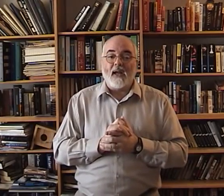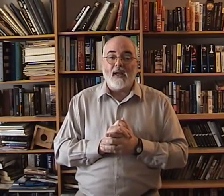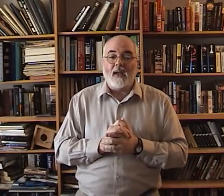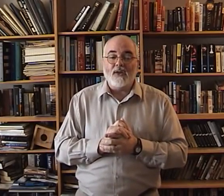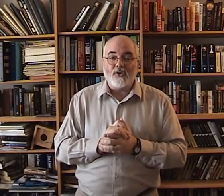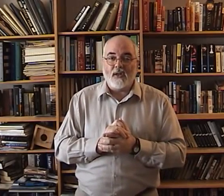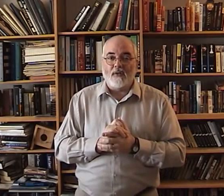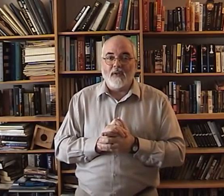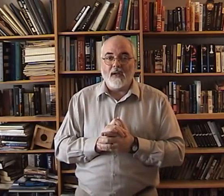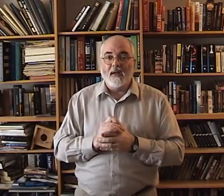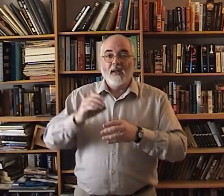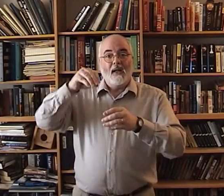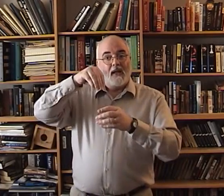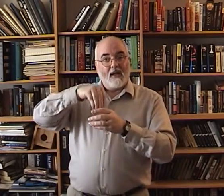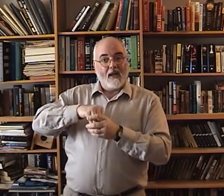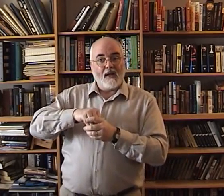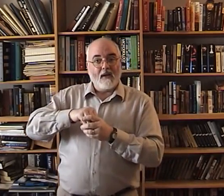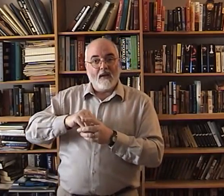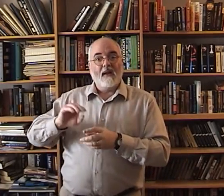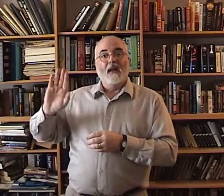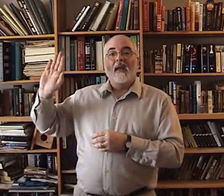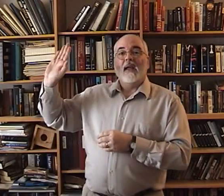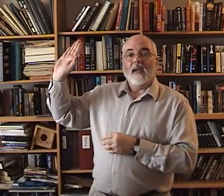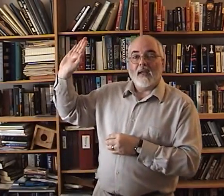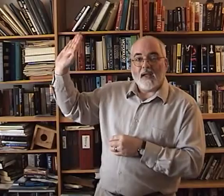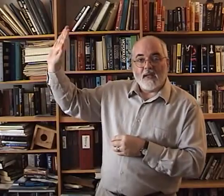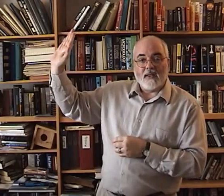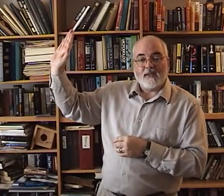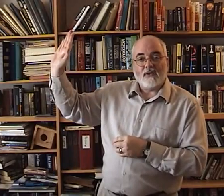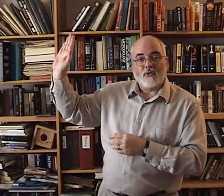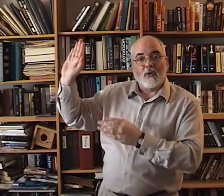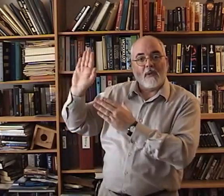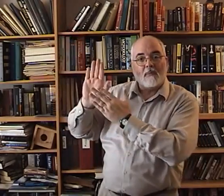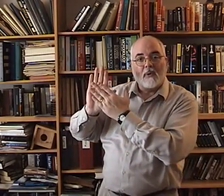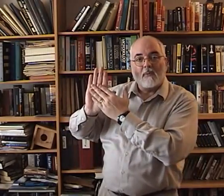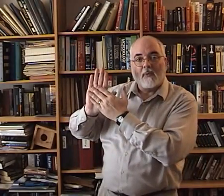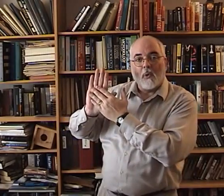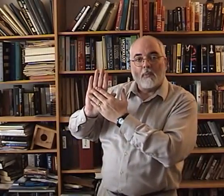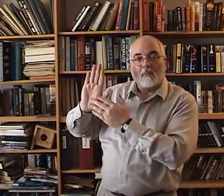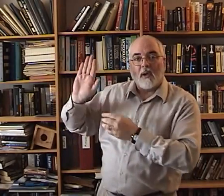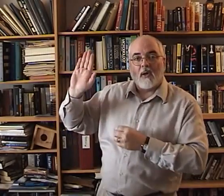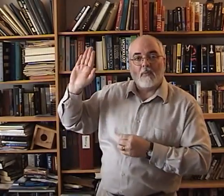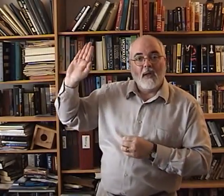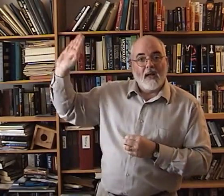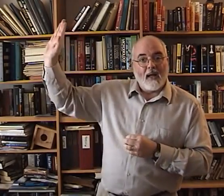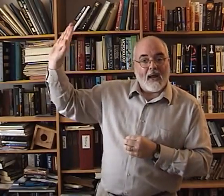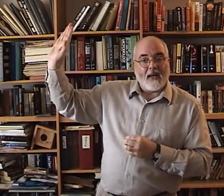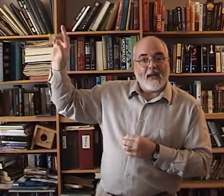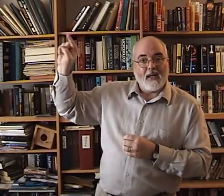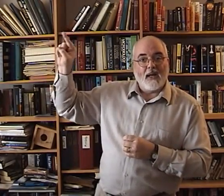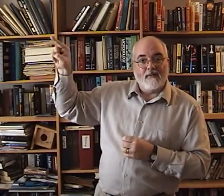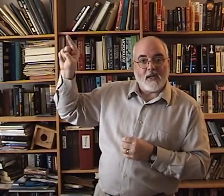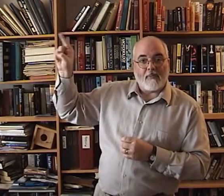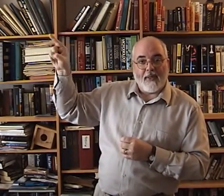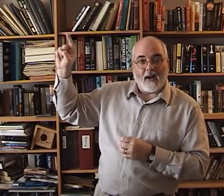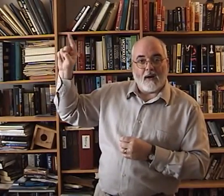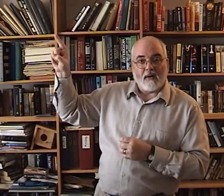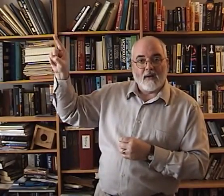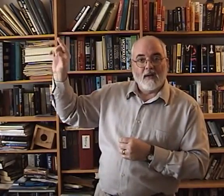take and shield thee. In his, remember, open palm, and he lives up there.